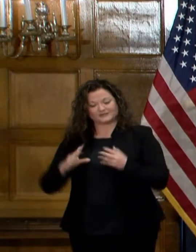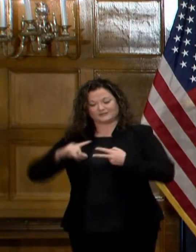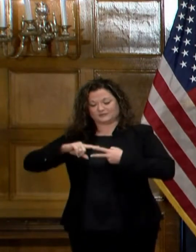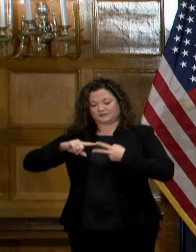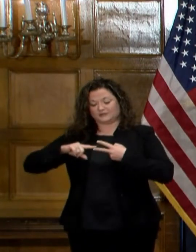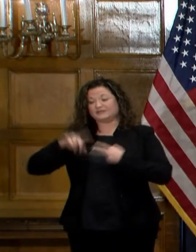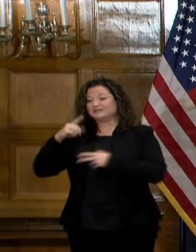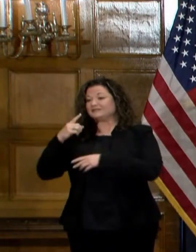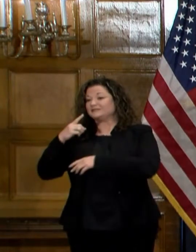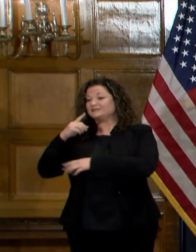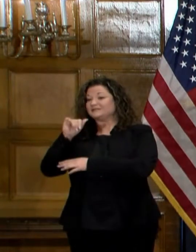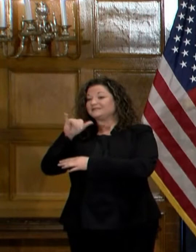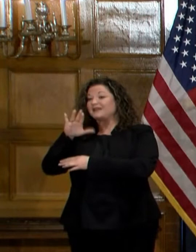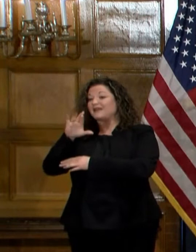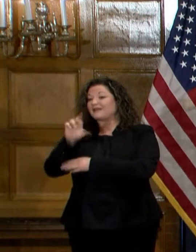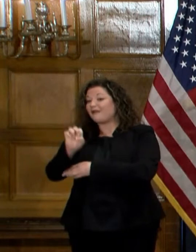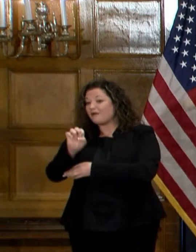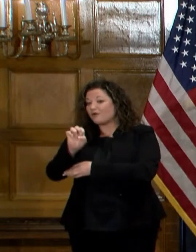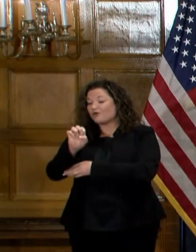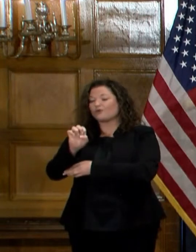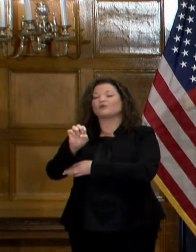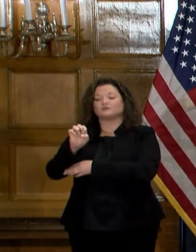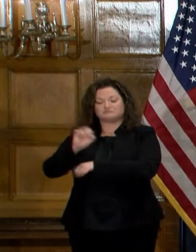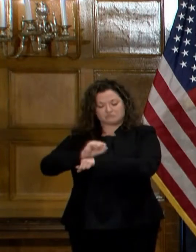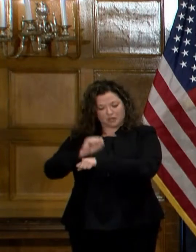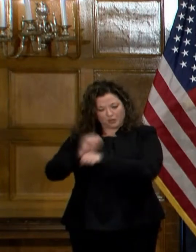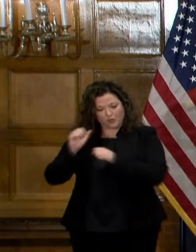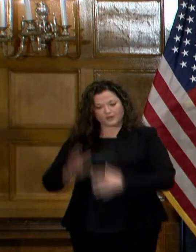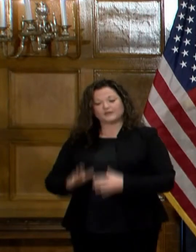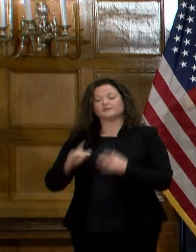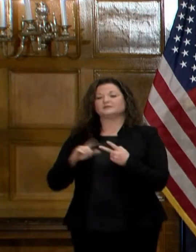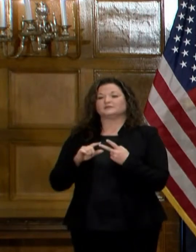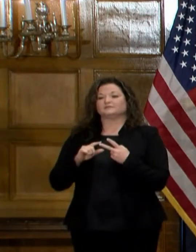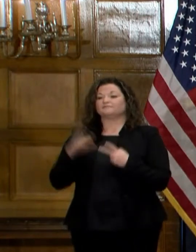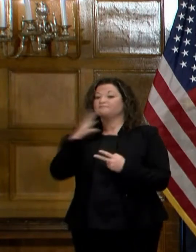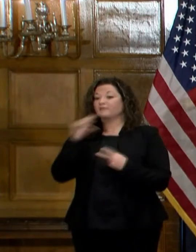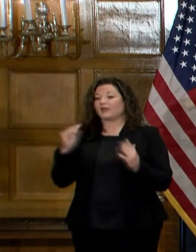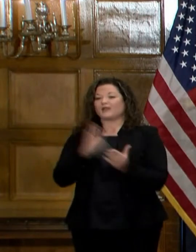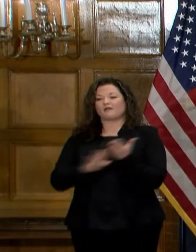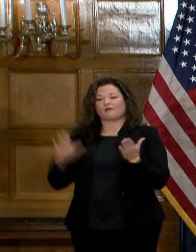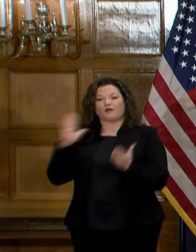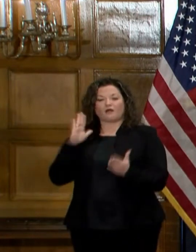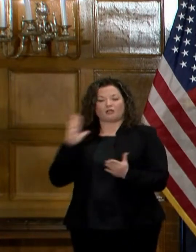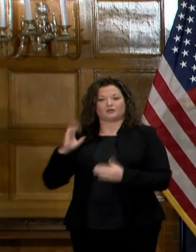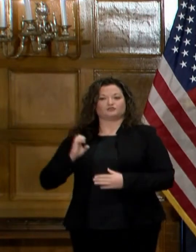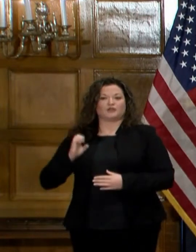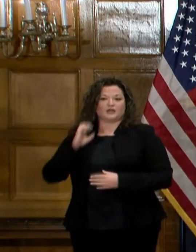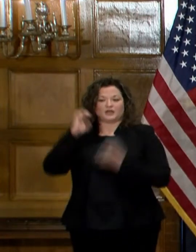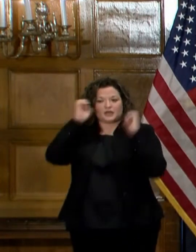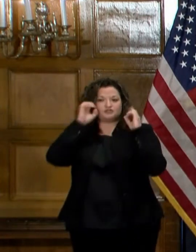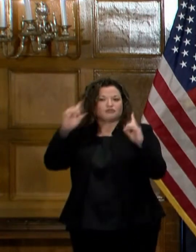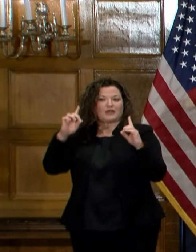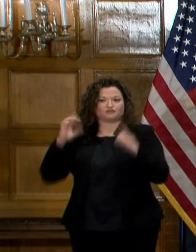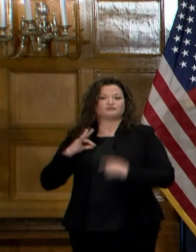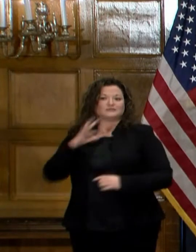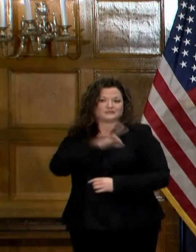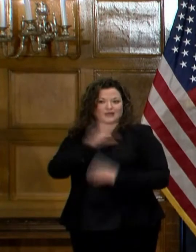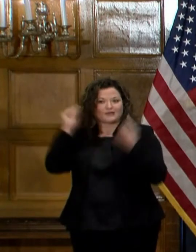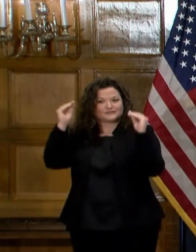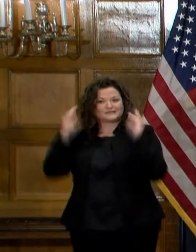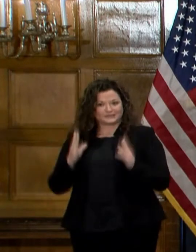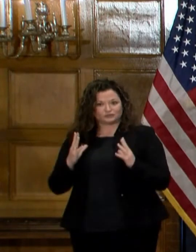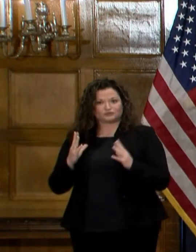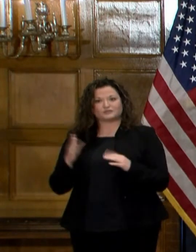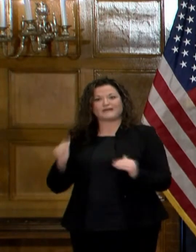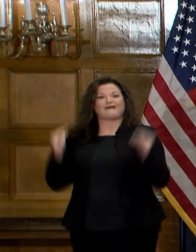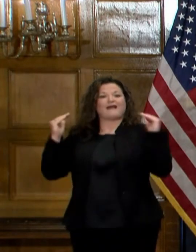our daycare employees, as well as our higher education staff and teachers.